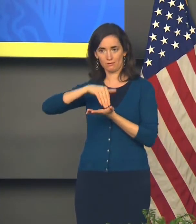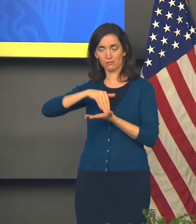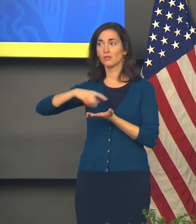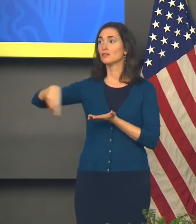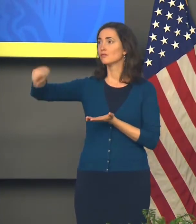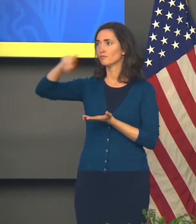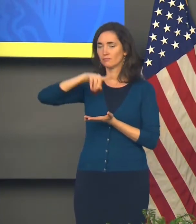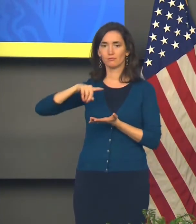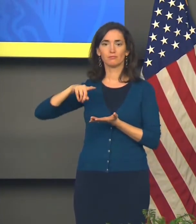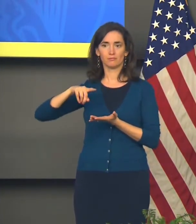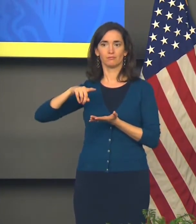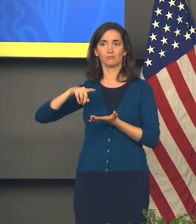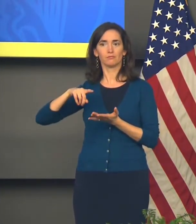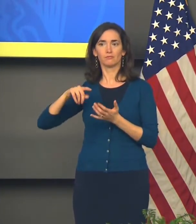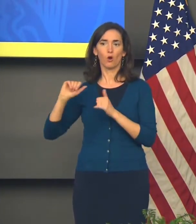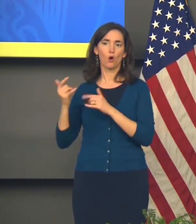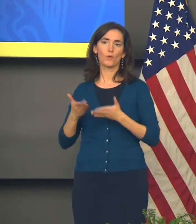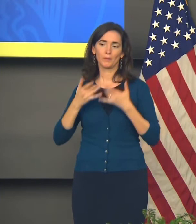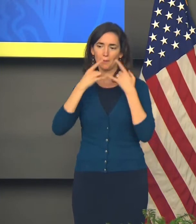Thank you.